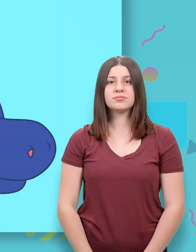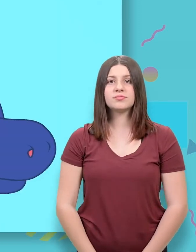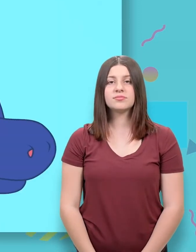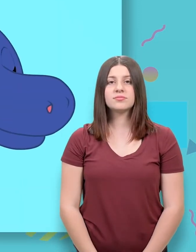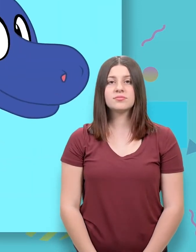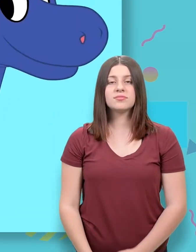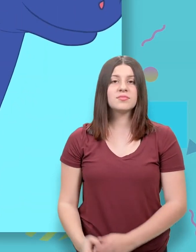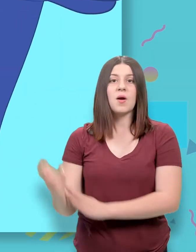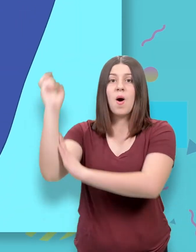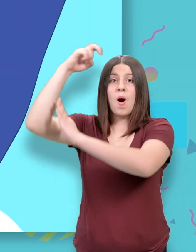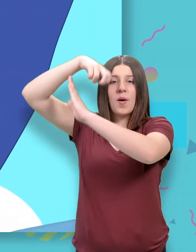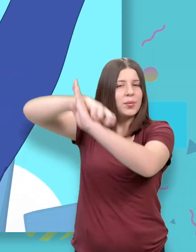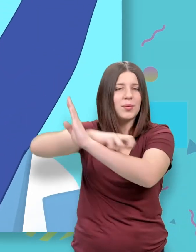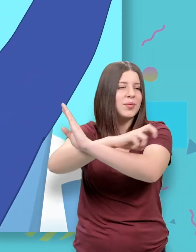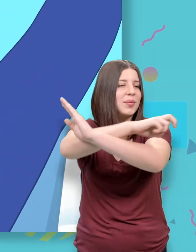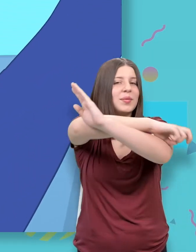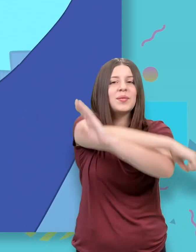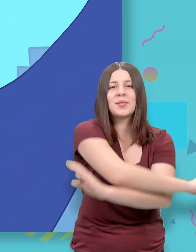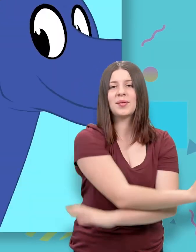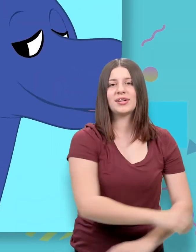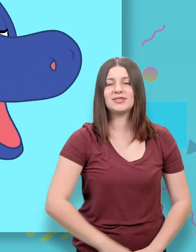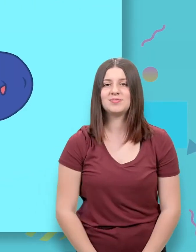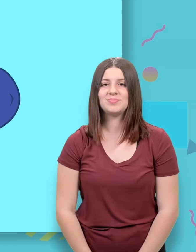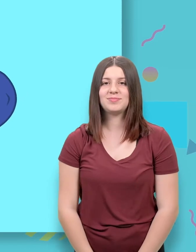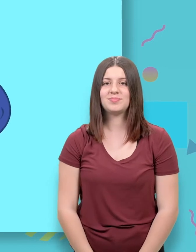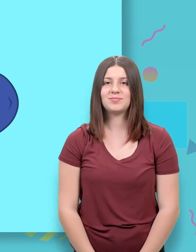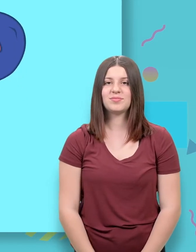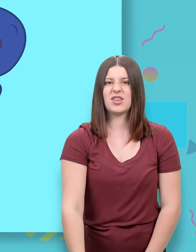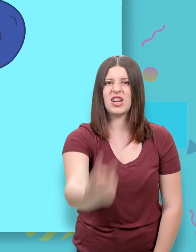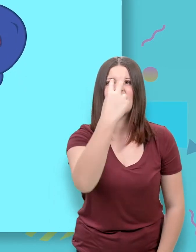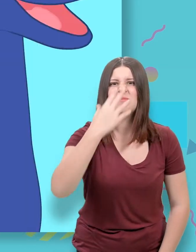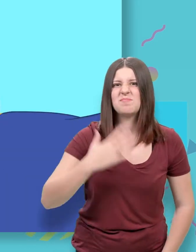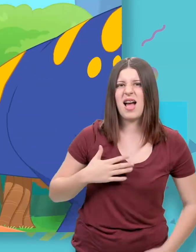Yay! Look at my giant tail!